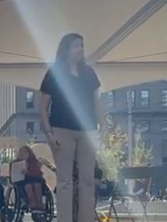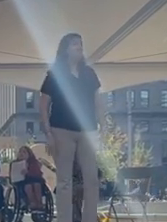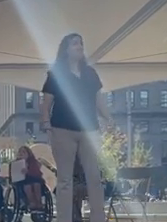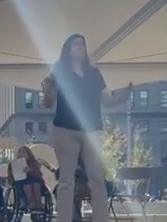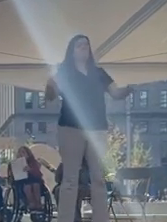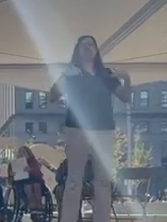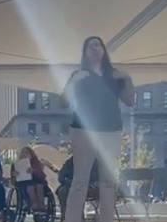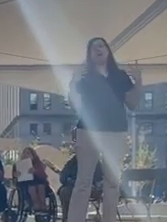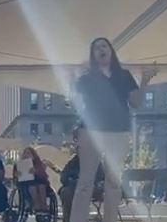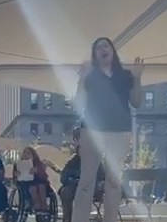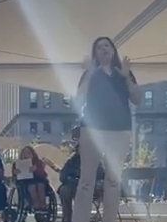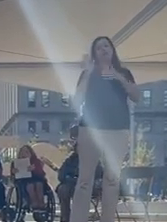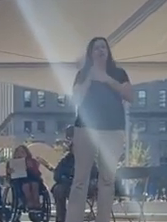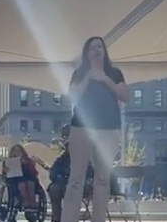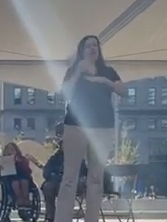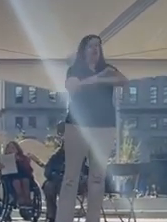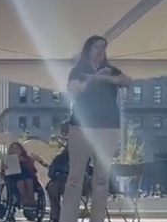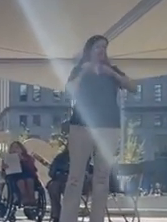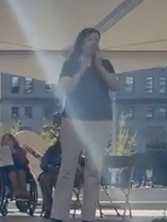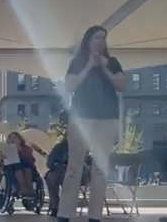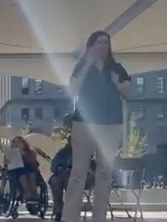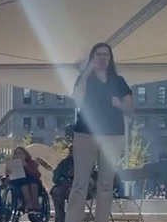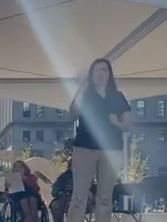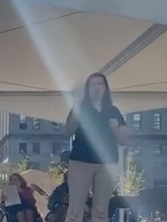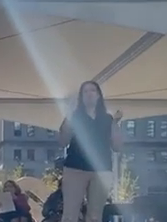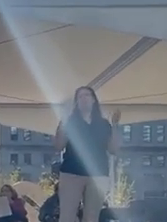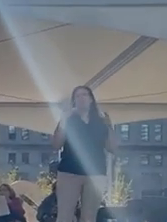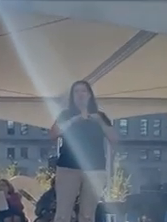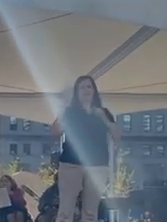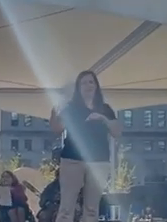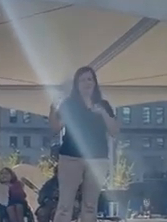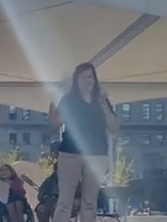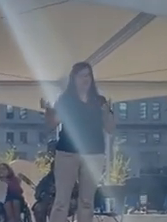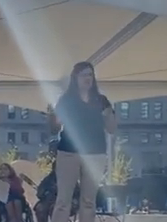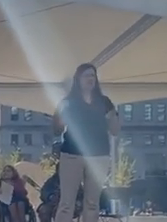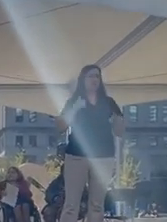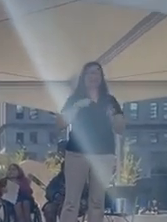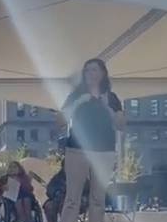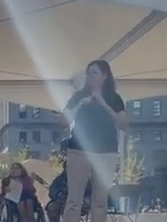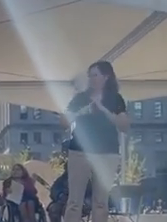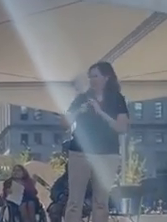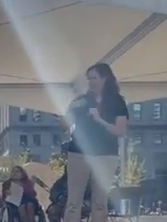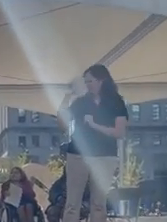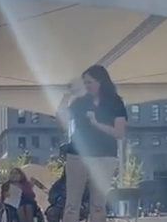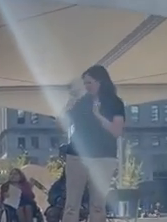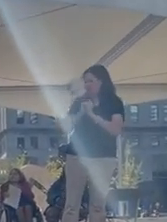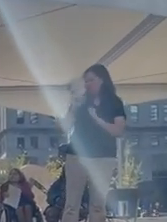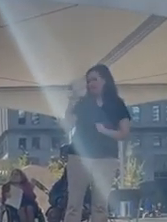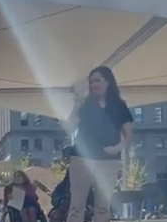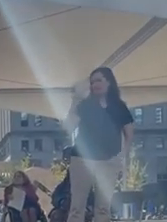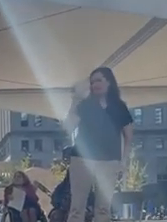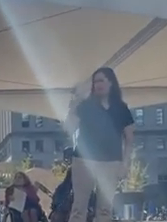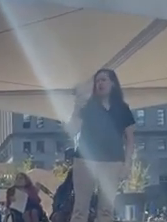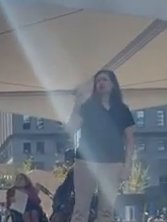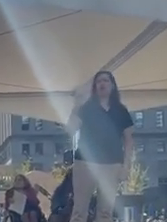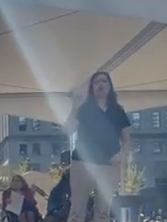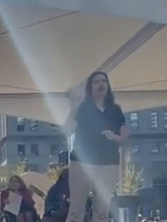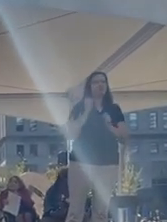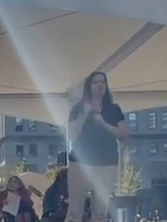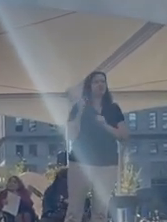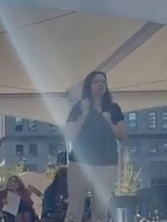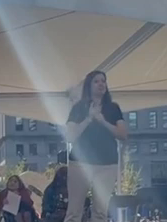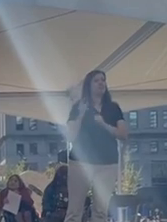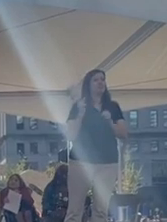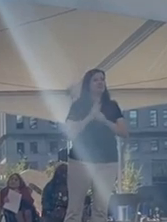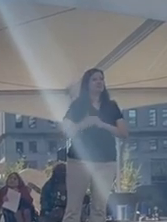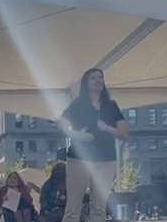I have shared the stage with Chris on many occasions because we started, I think, with 8825, and we kept rolling and kept